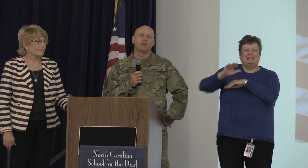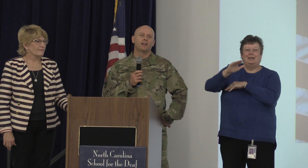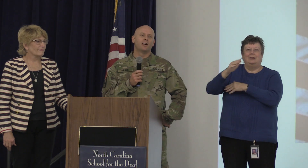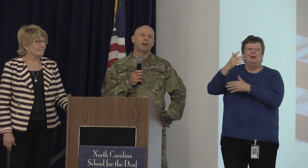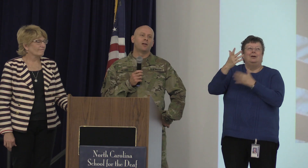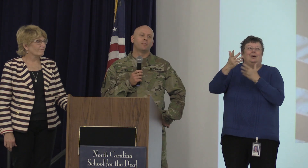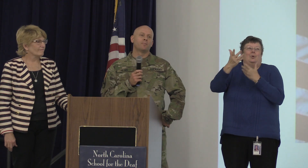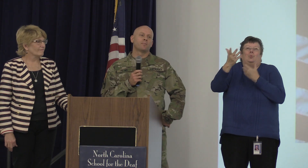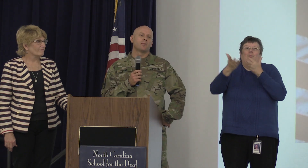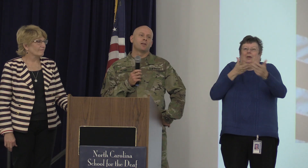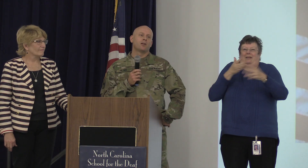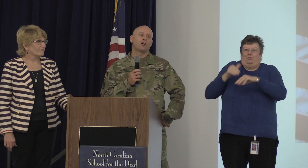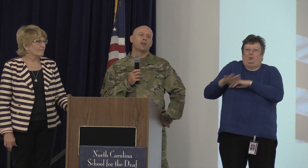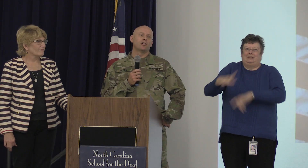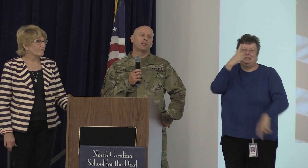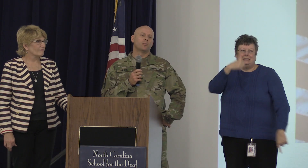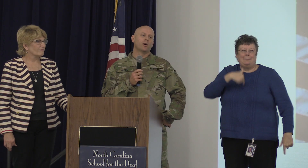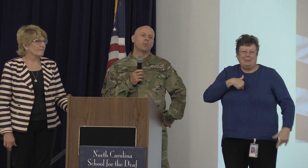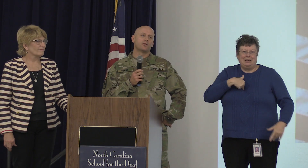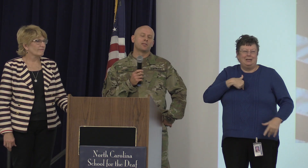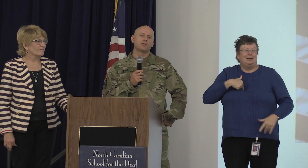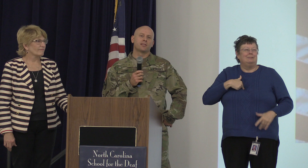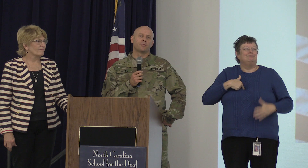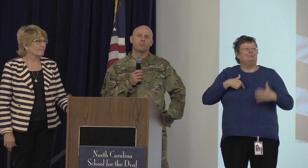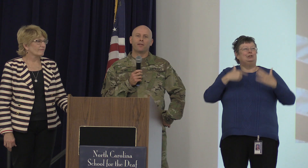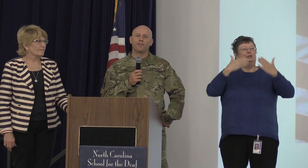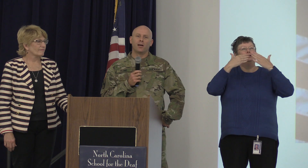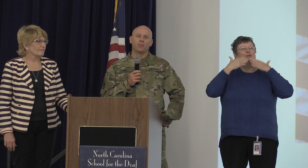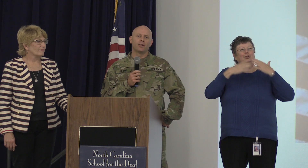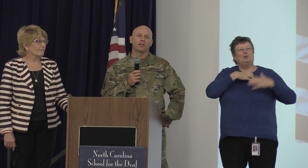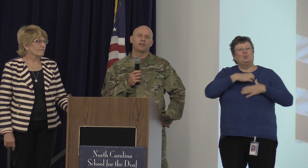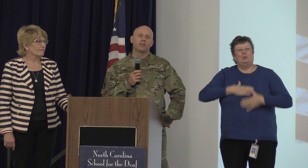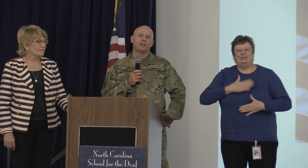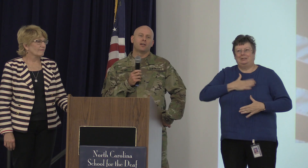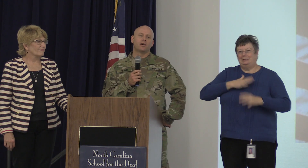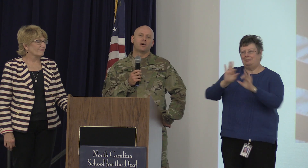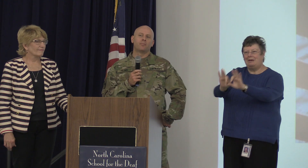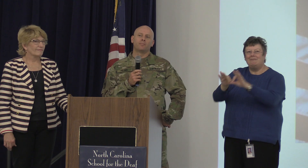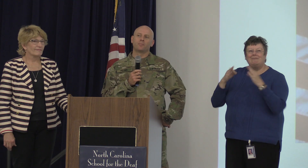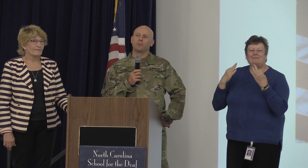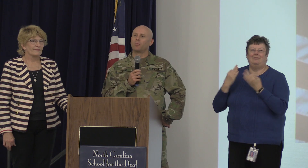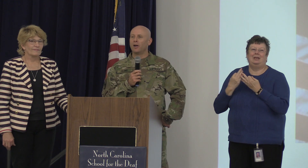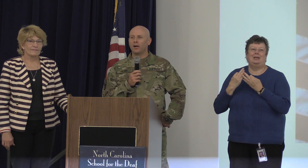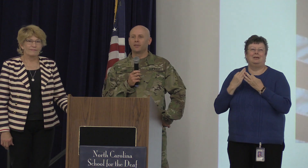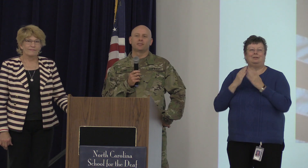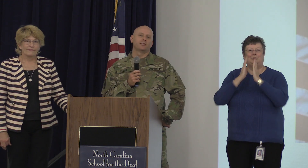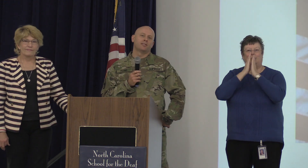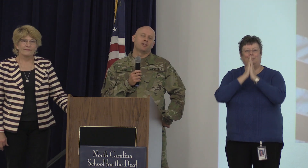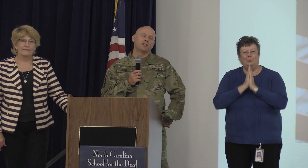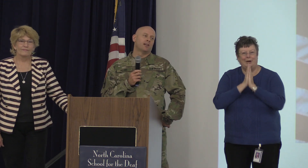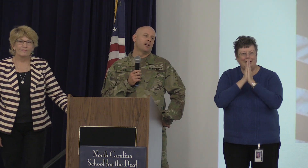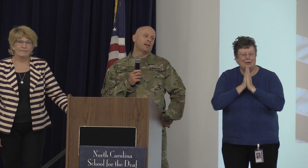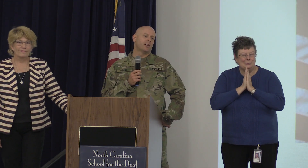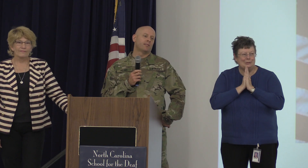sent, all your well wishes and stuff to my family, your